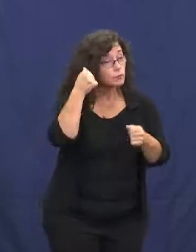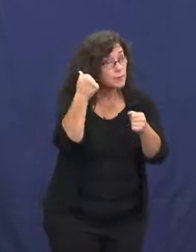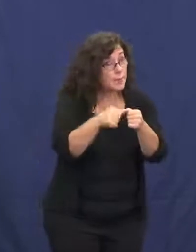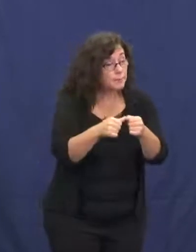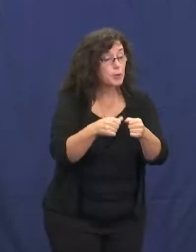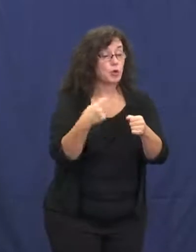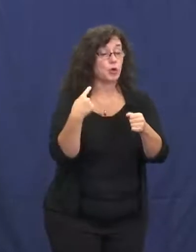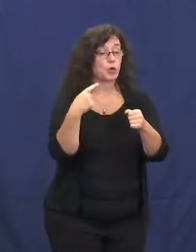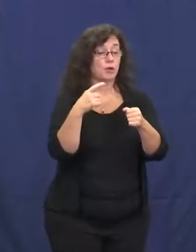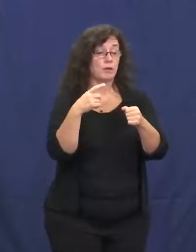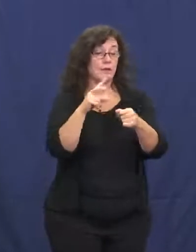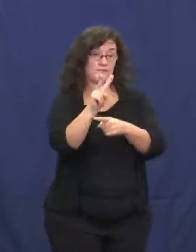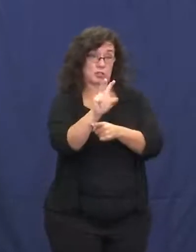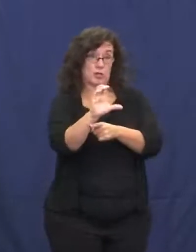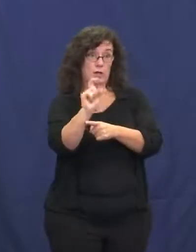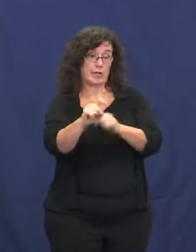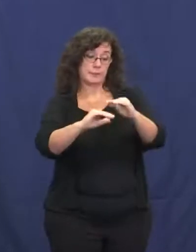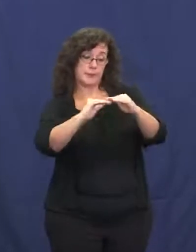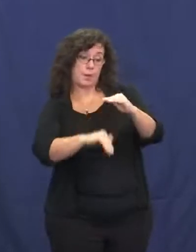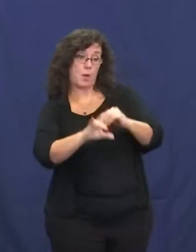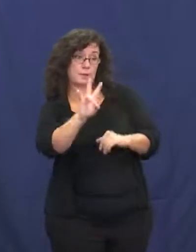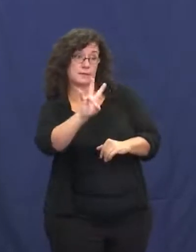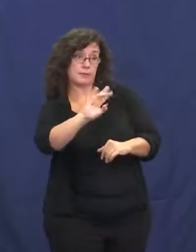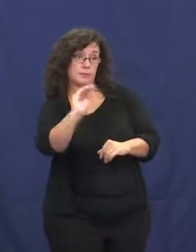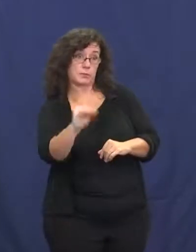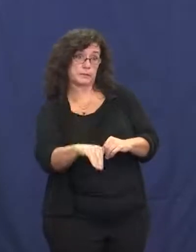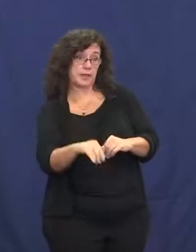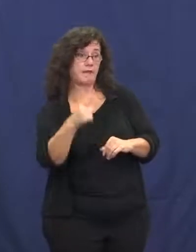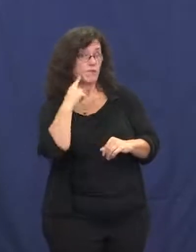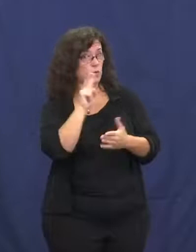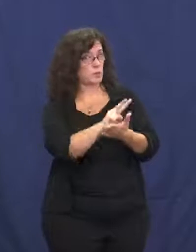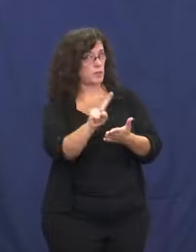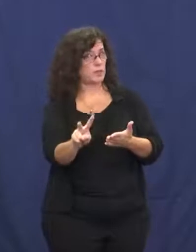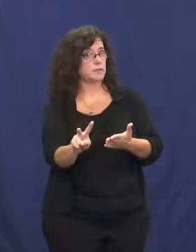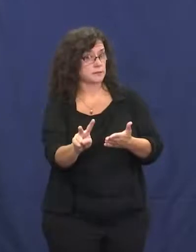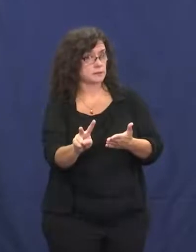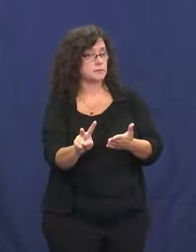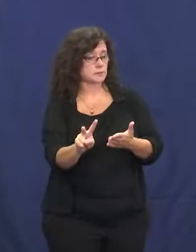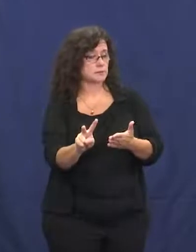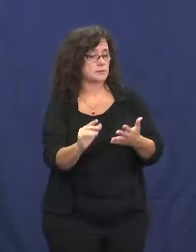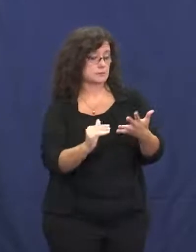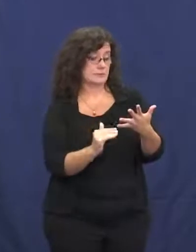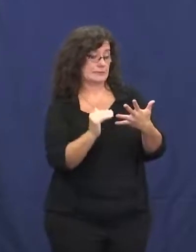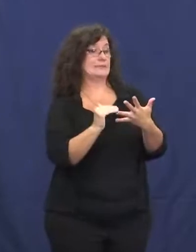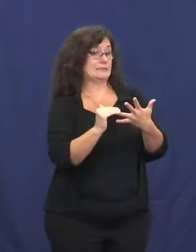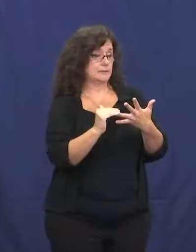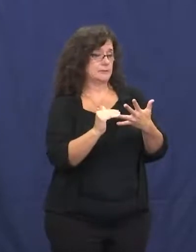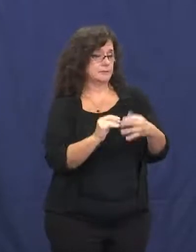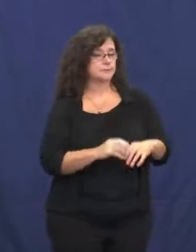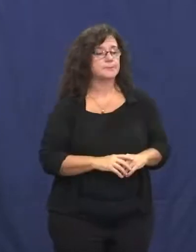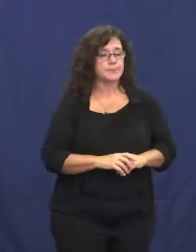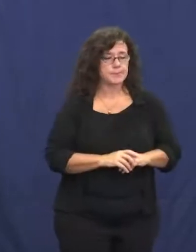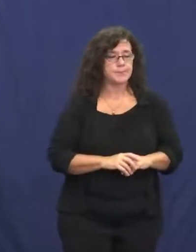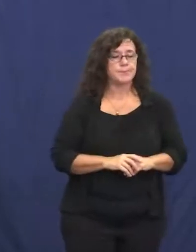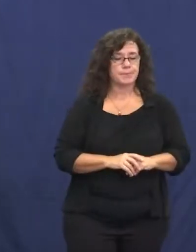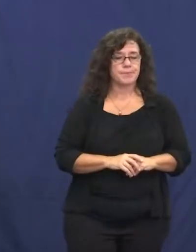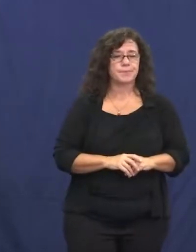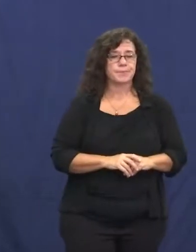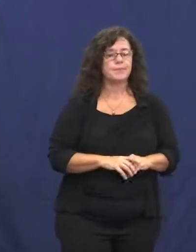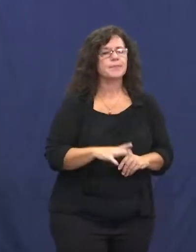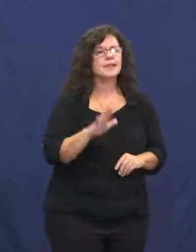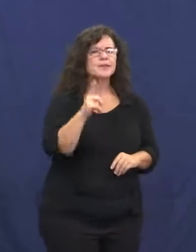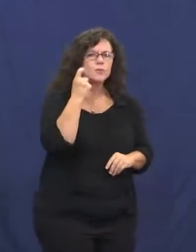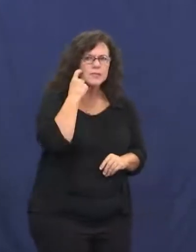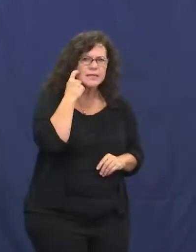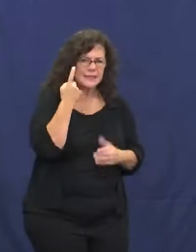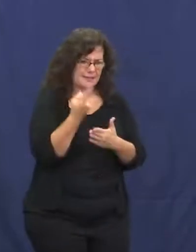in a row before we'll be able to move to that next tier. I want to share some of the specific changes that have come out in the last week or so